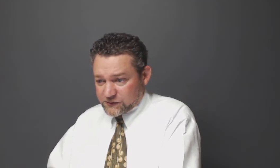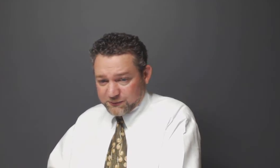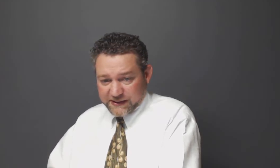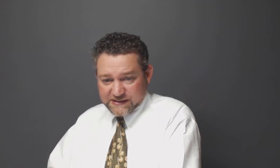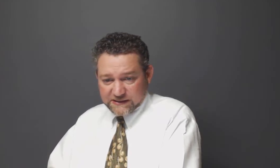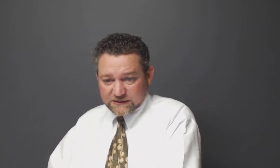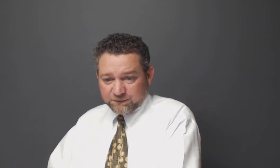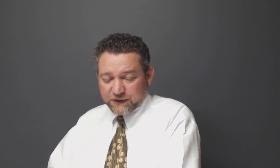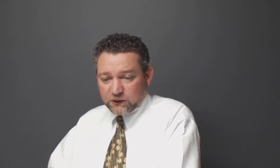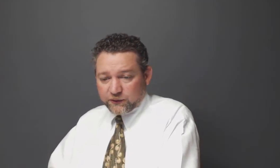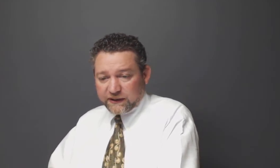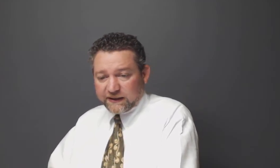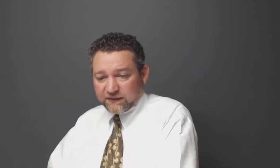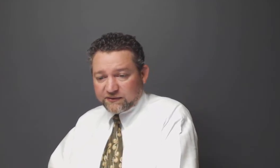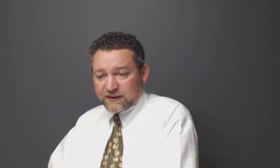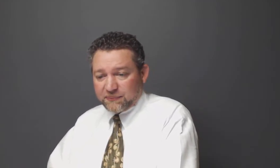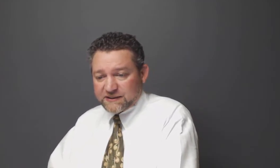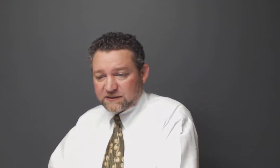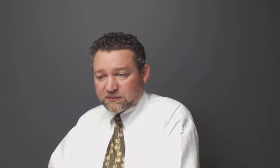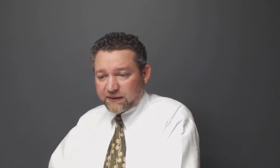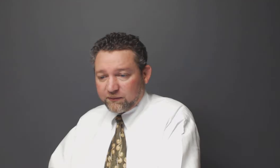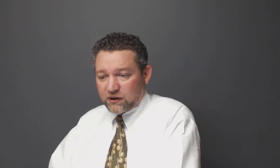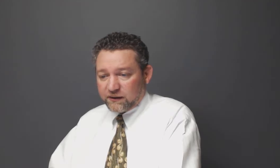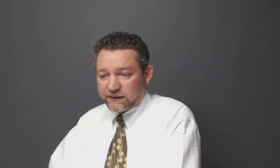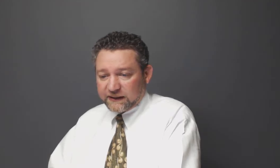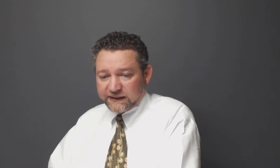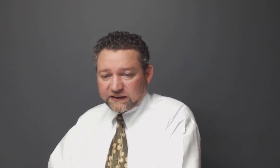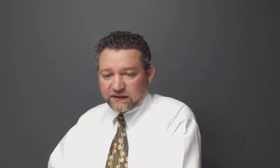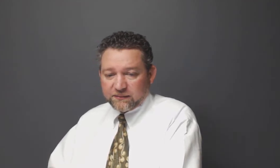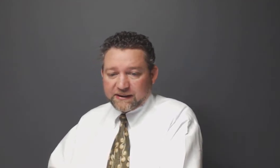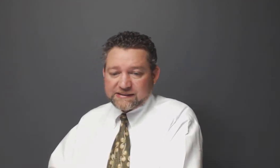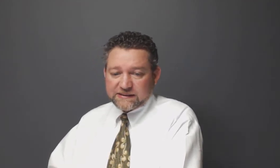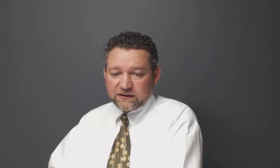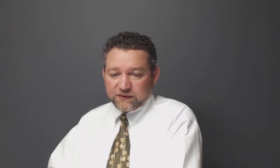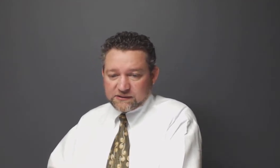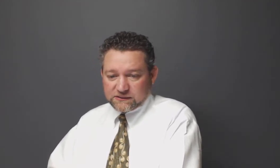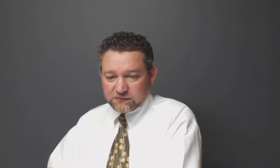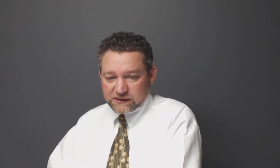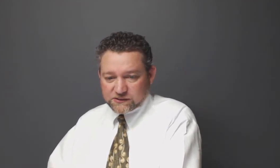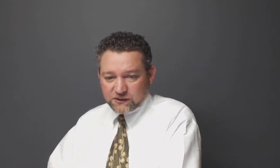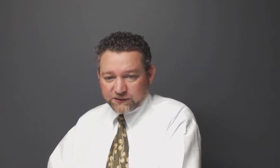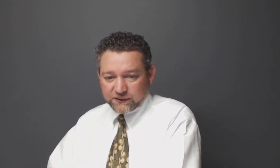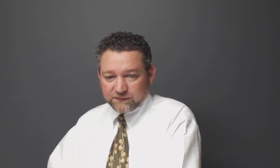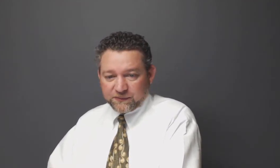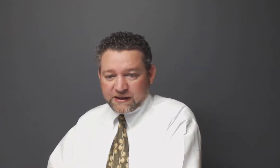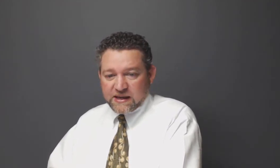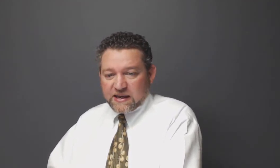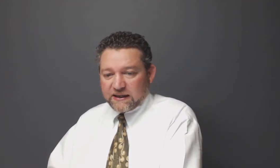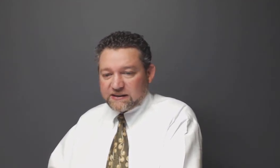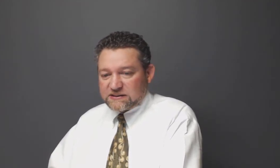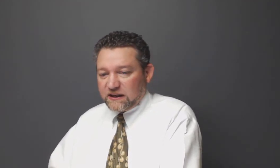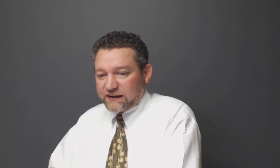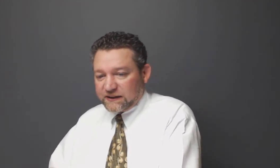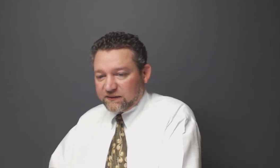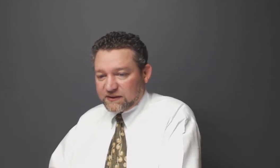close places. The Lord liveth, and blessed be my rock, and let the God of my salvation be exalted. It is God that